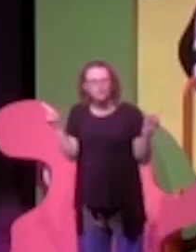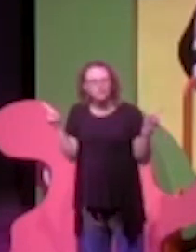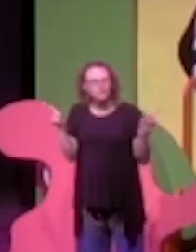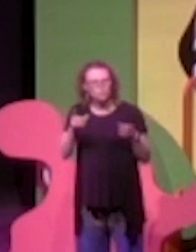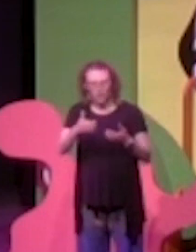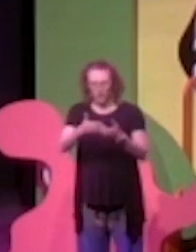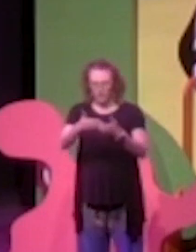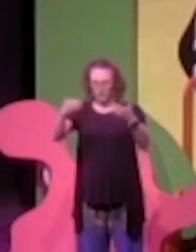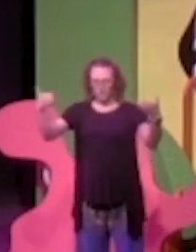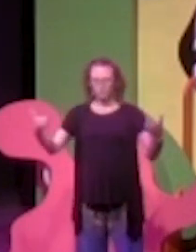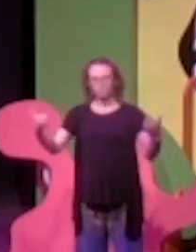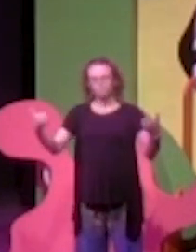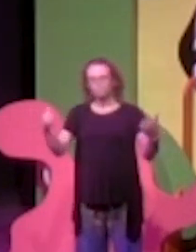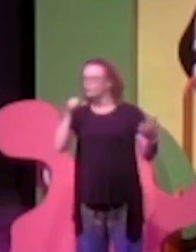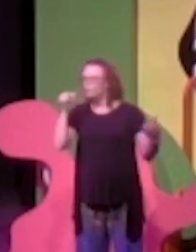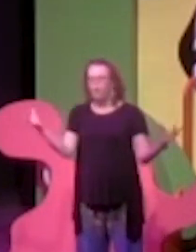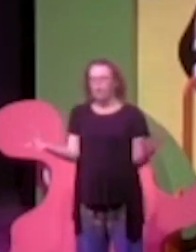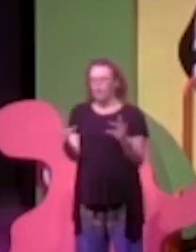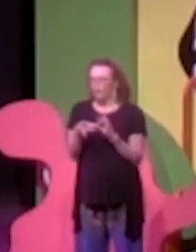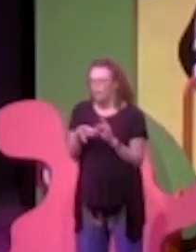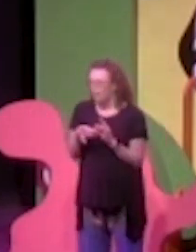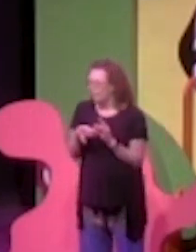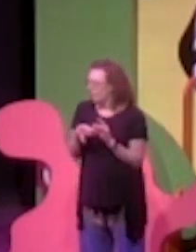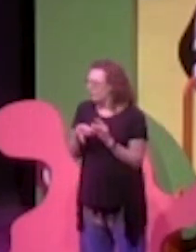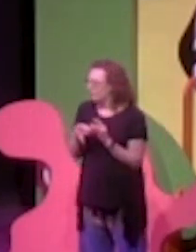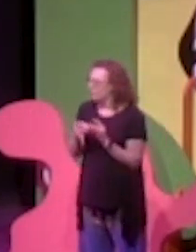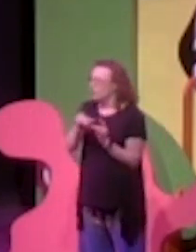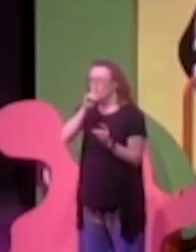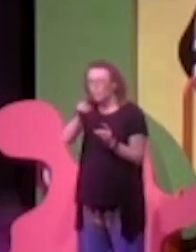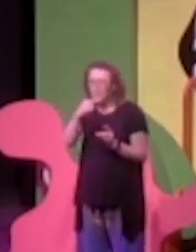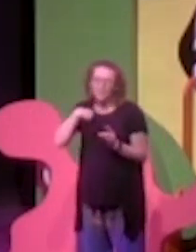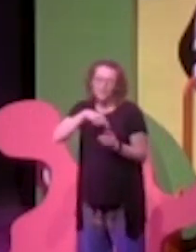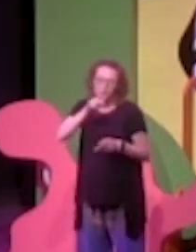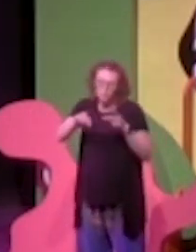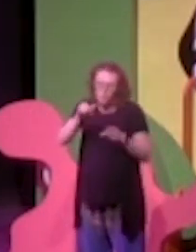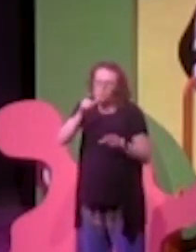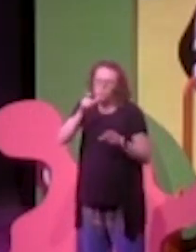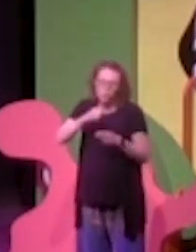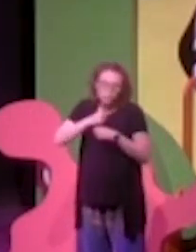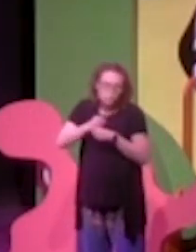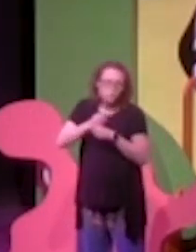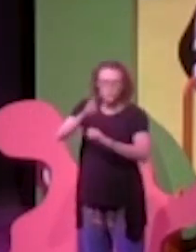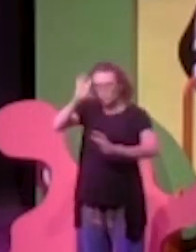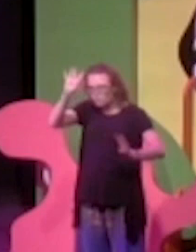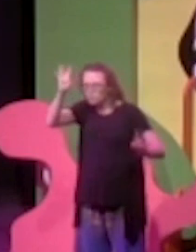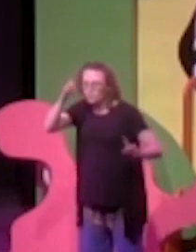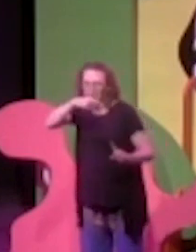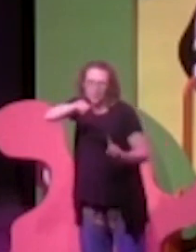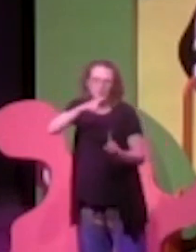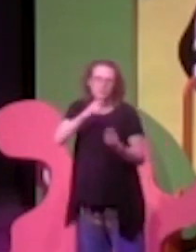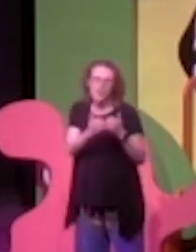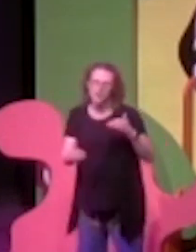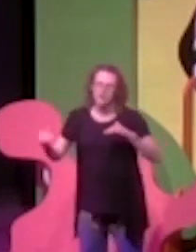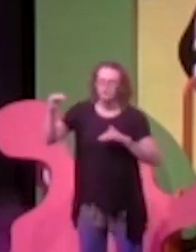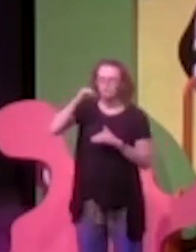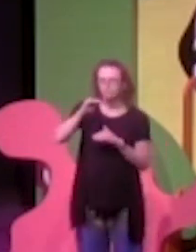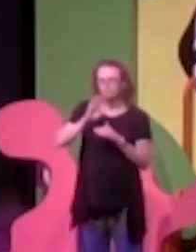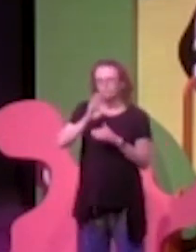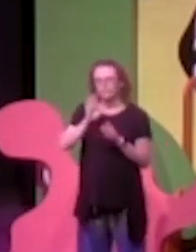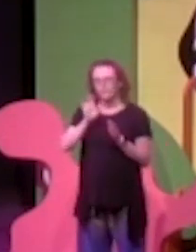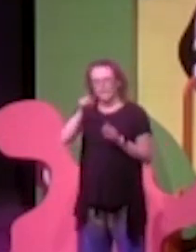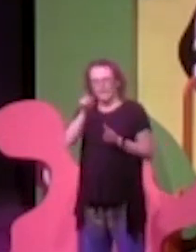set design, everything, are central. So I think that's just a big thing for us to gain right now,